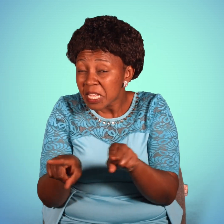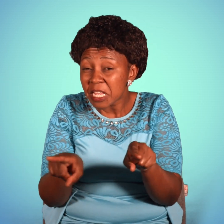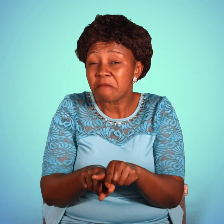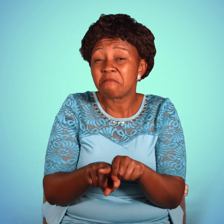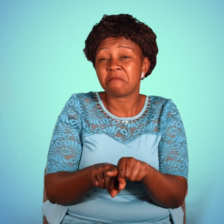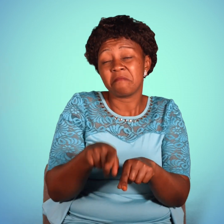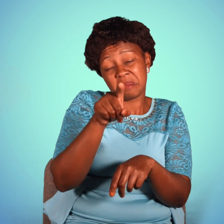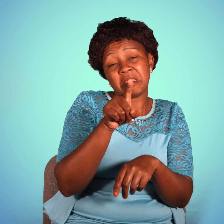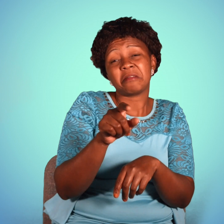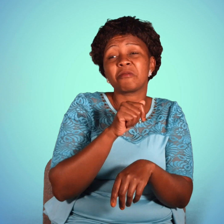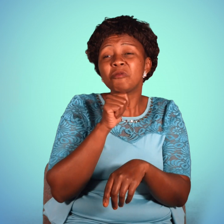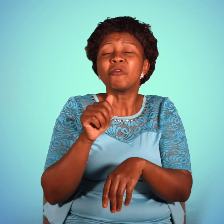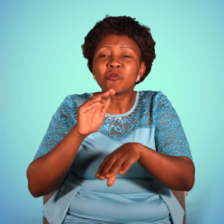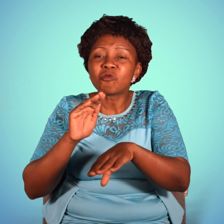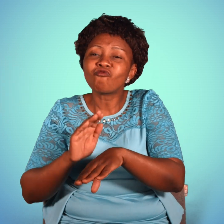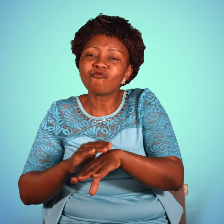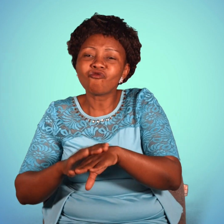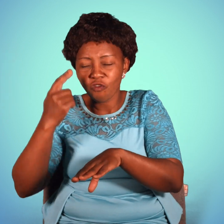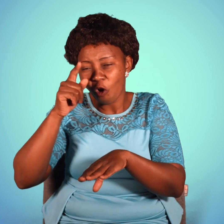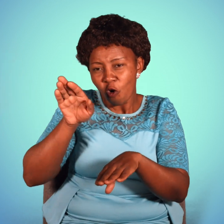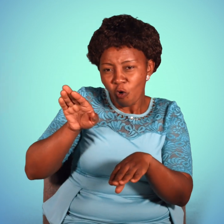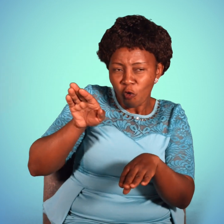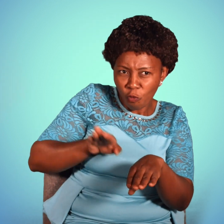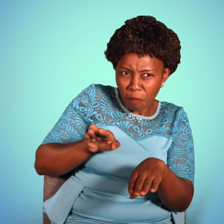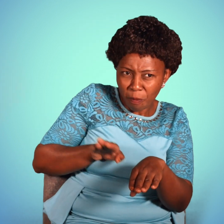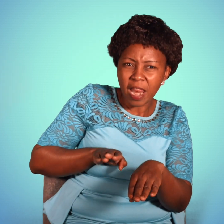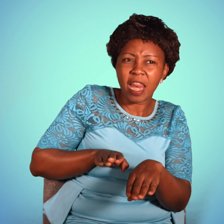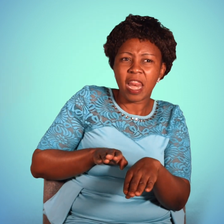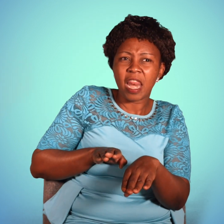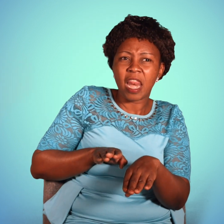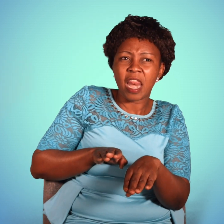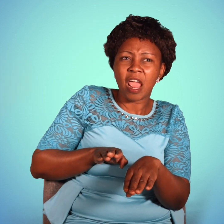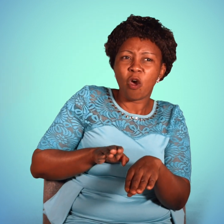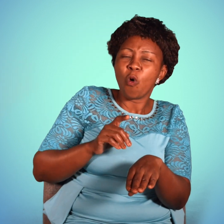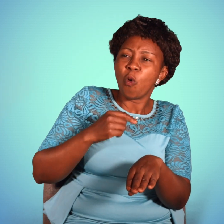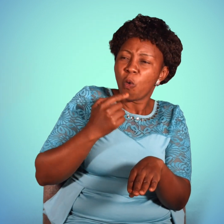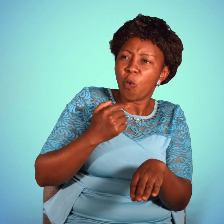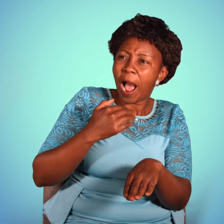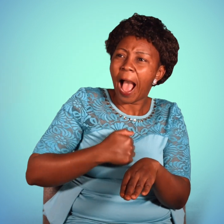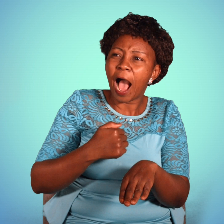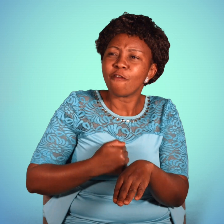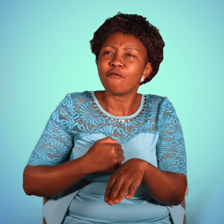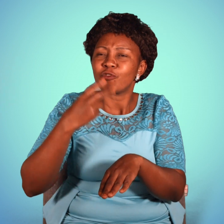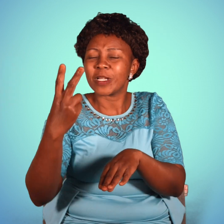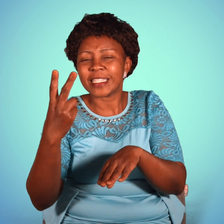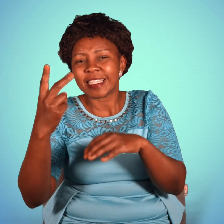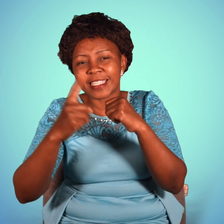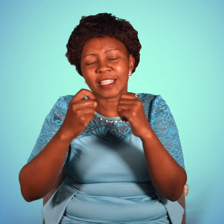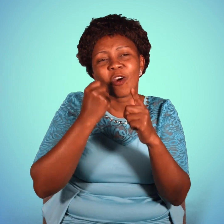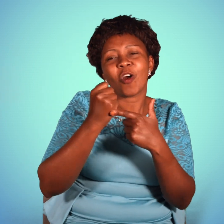This method is also not suitable for women with menstrual cycles that are less than 26 days or